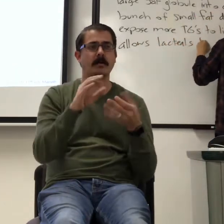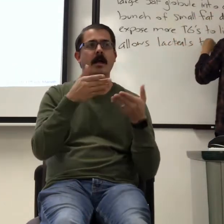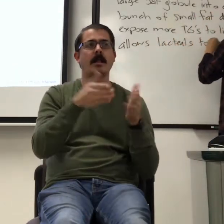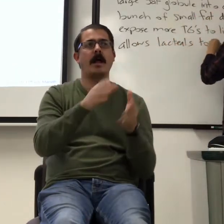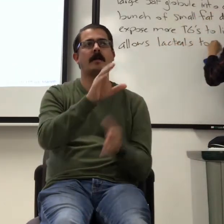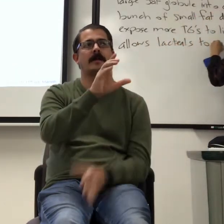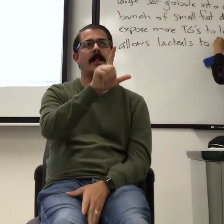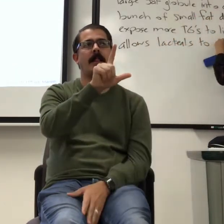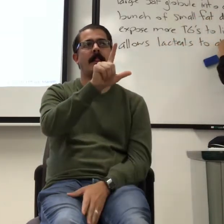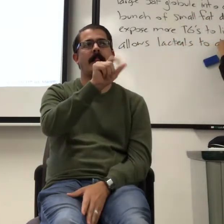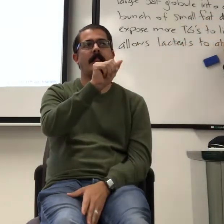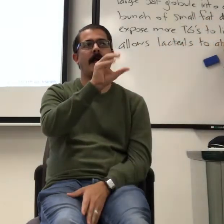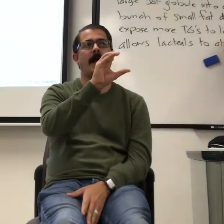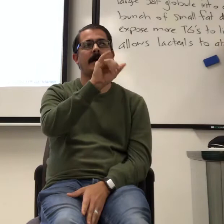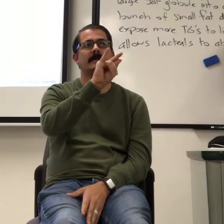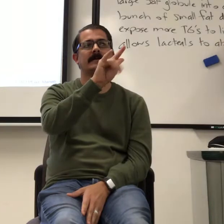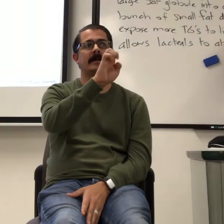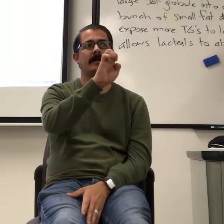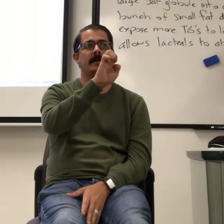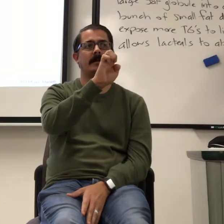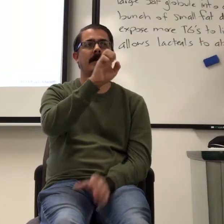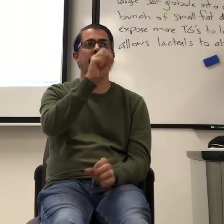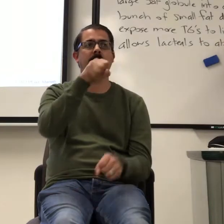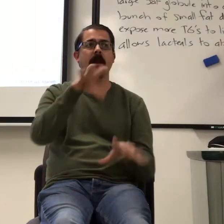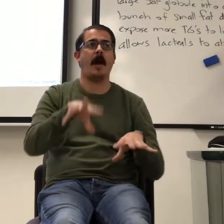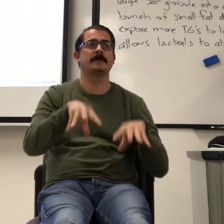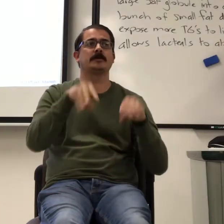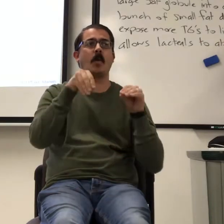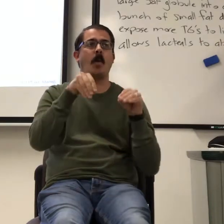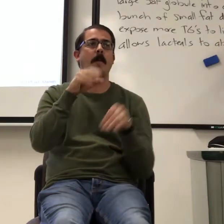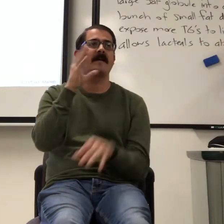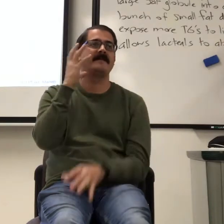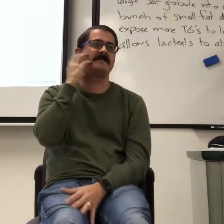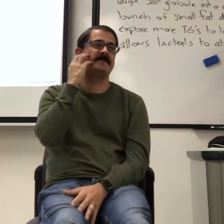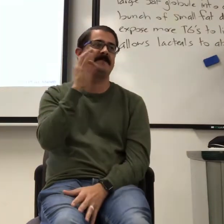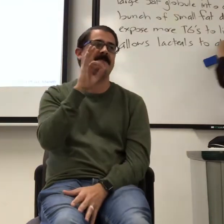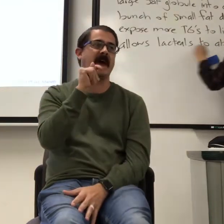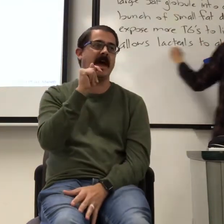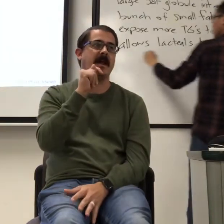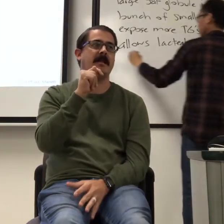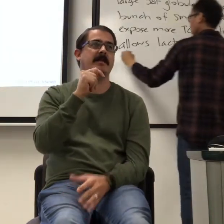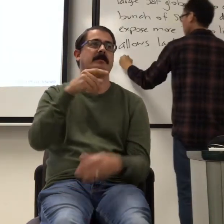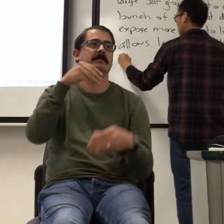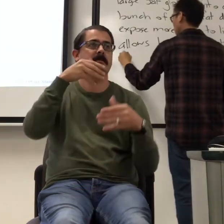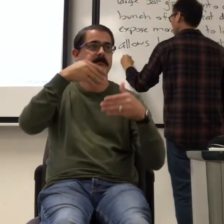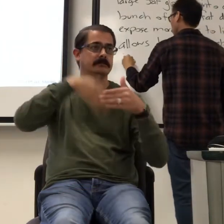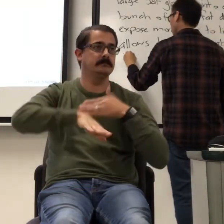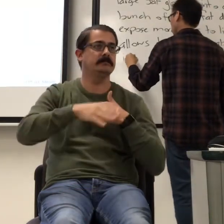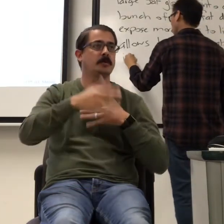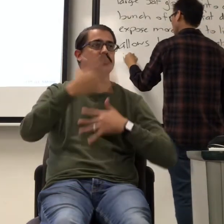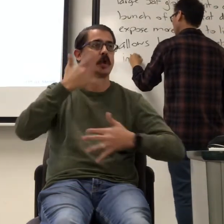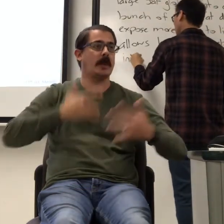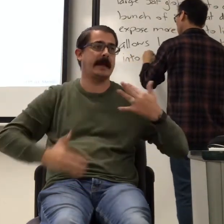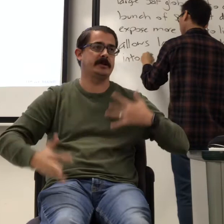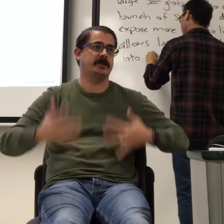lacteals to absorb fat into circulation.